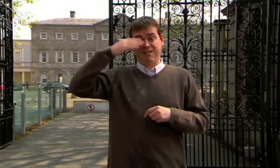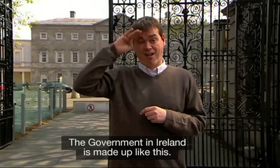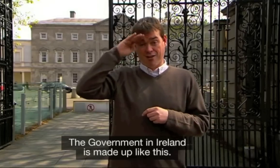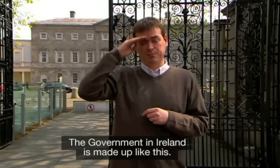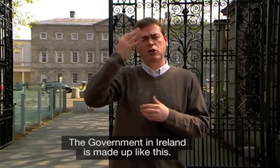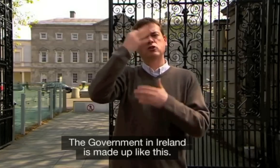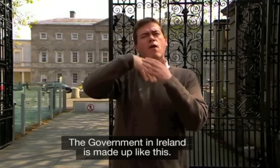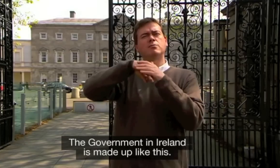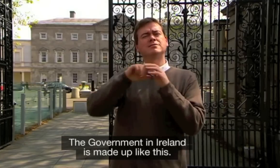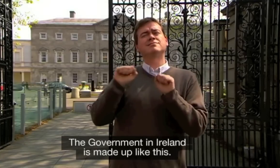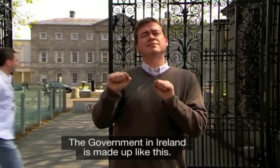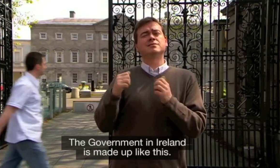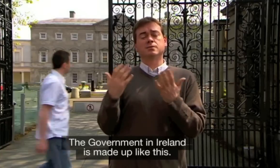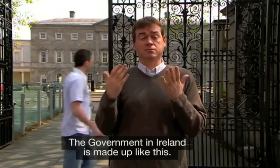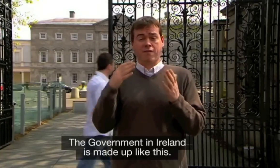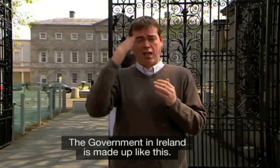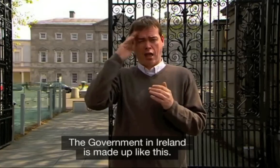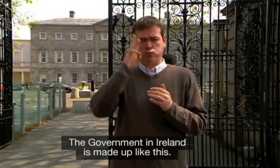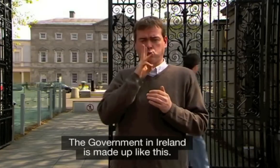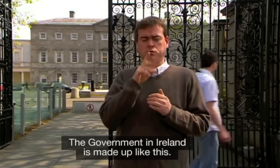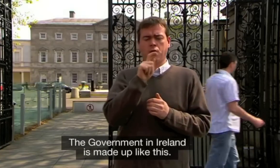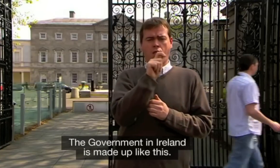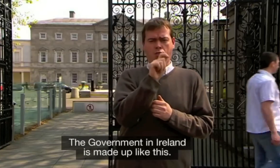The government in Ireland is made up like this.